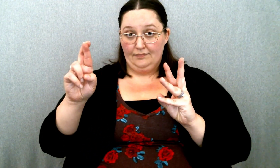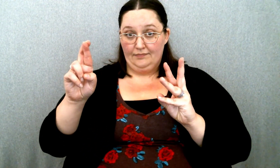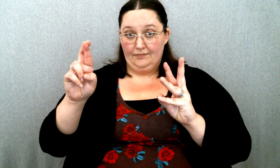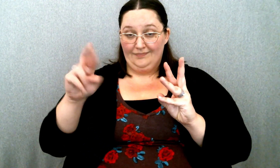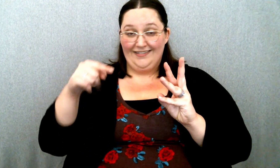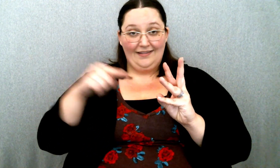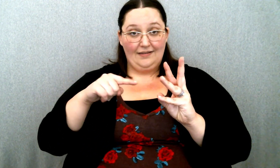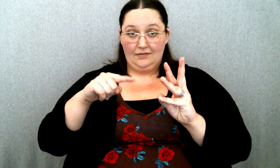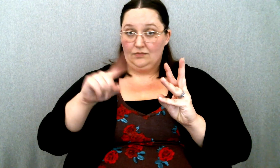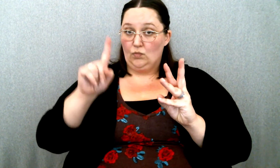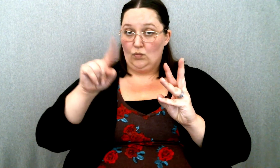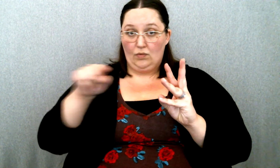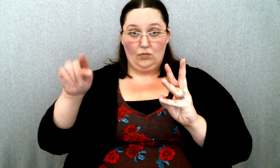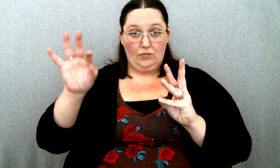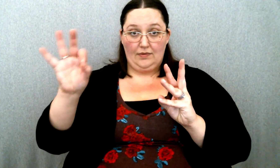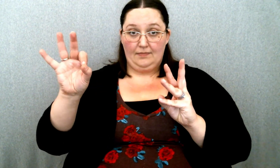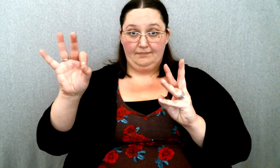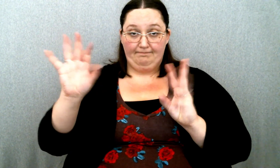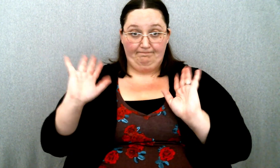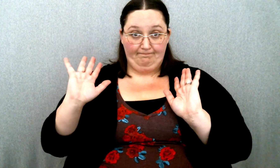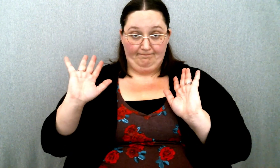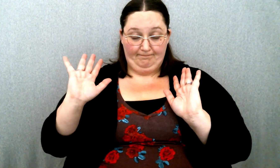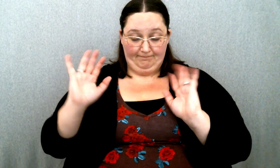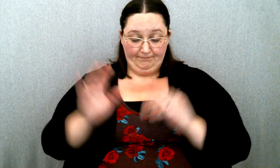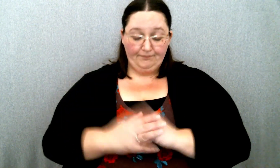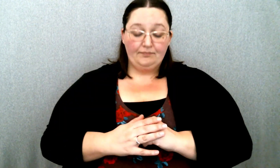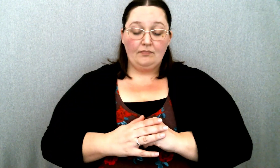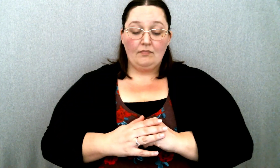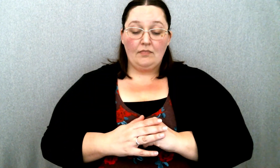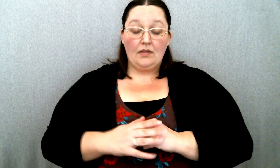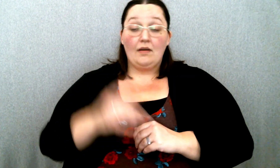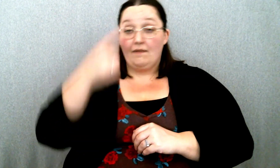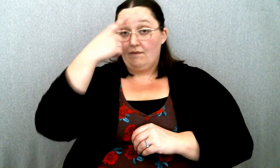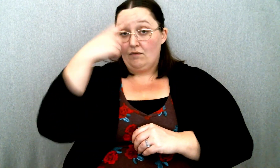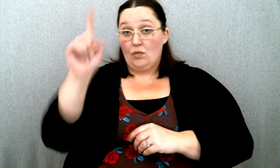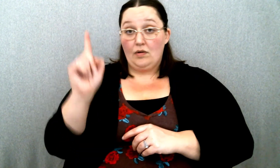hour, and these are all 1 through 9, as well as every hour.